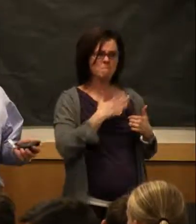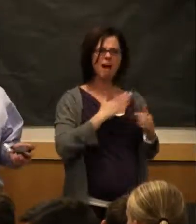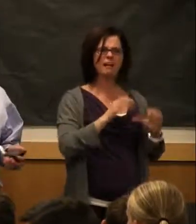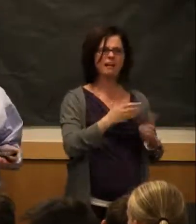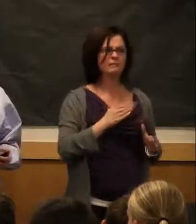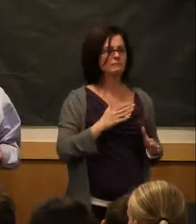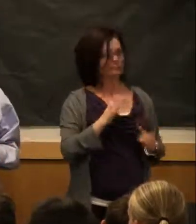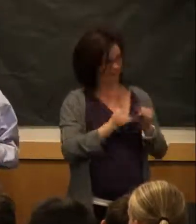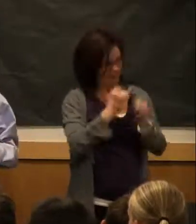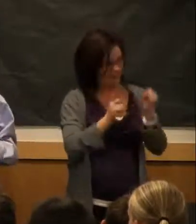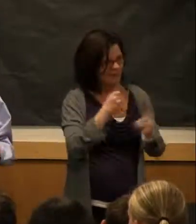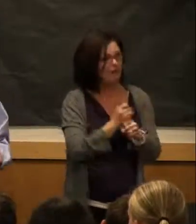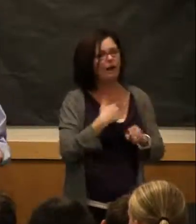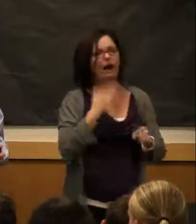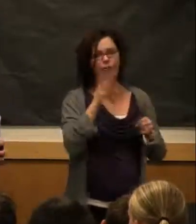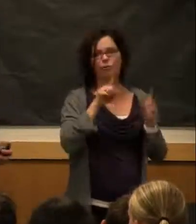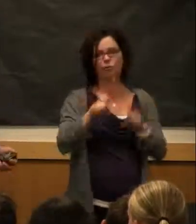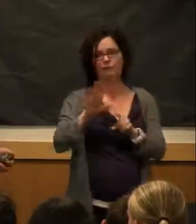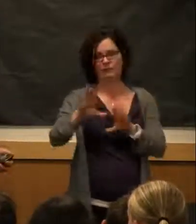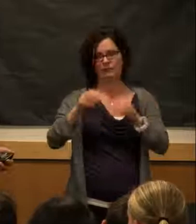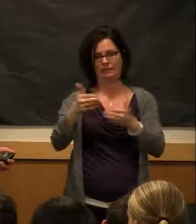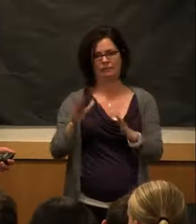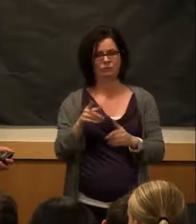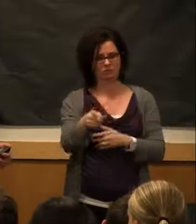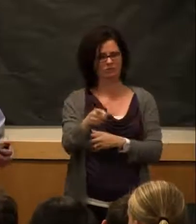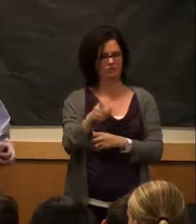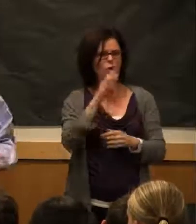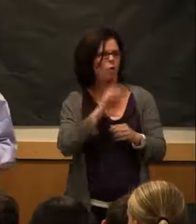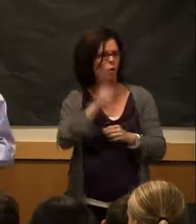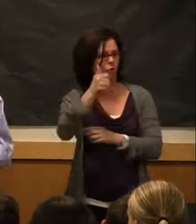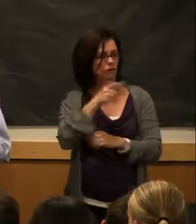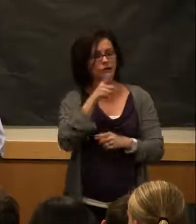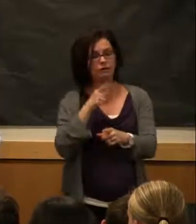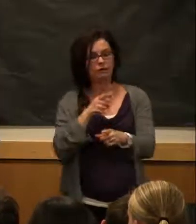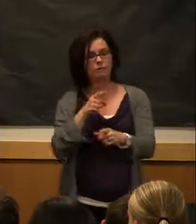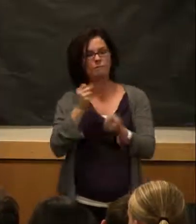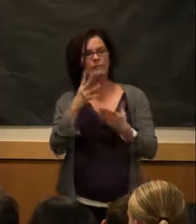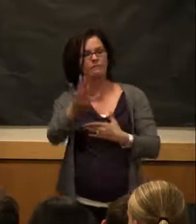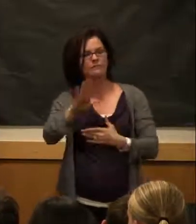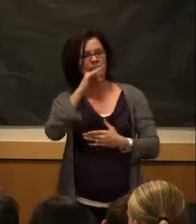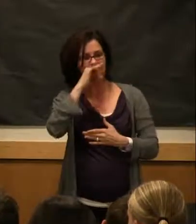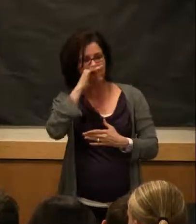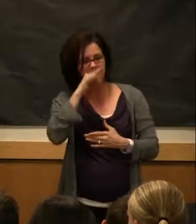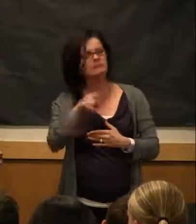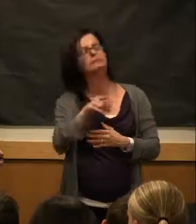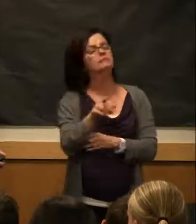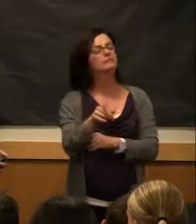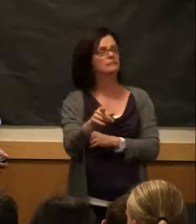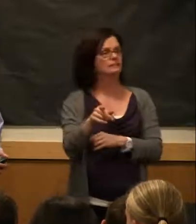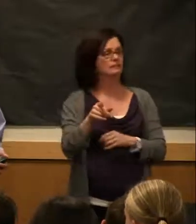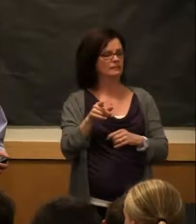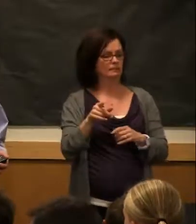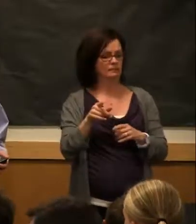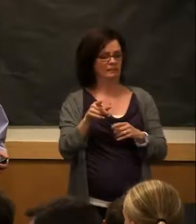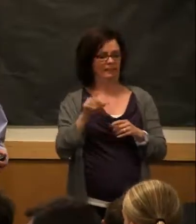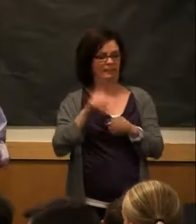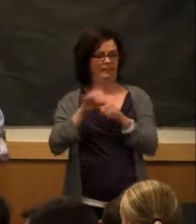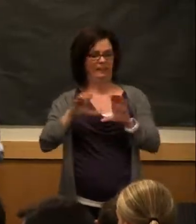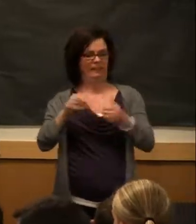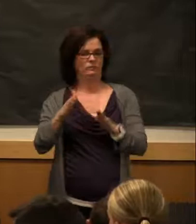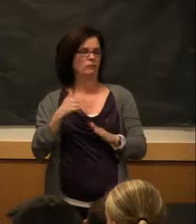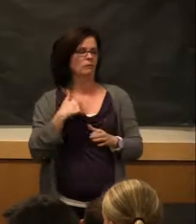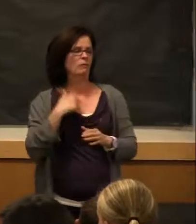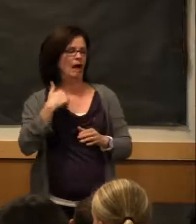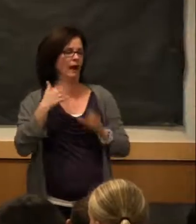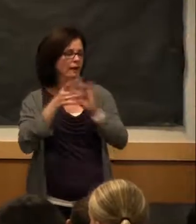And they're going to be a little bit older. Plus, a lot of the kids in his class saw heard me talk a couple years ago. So